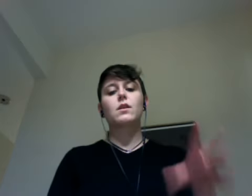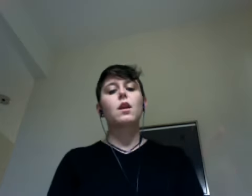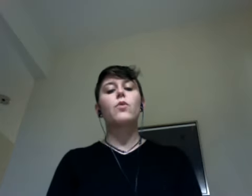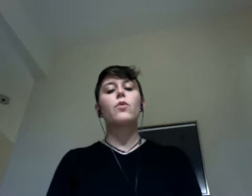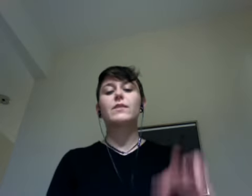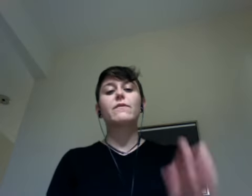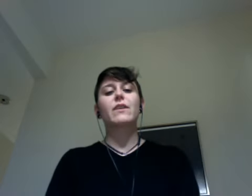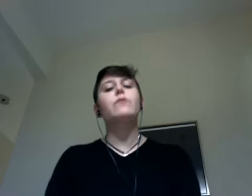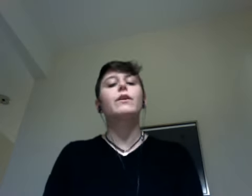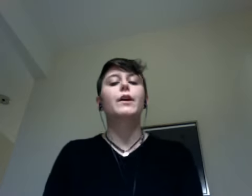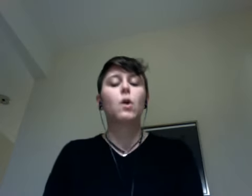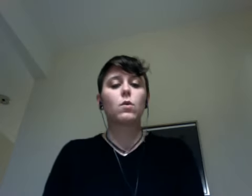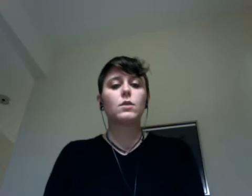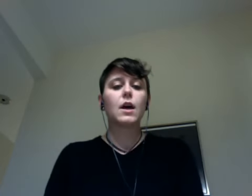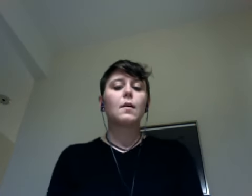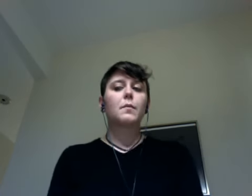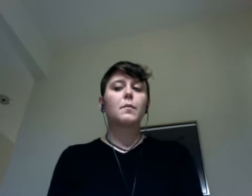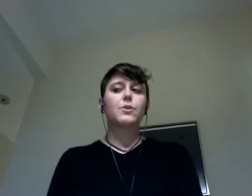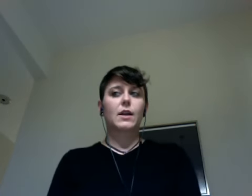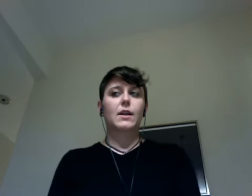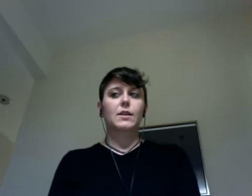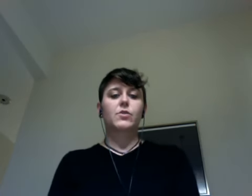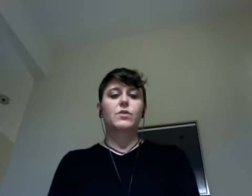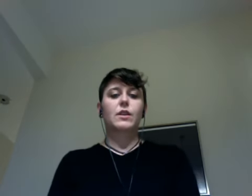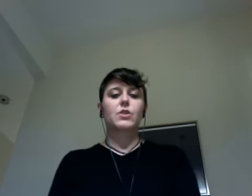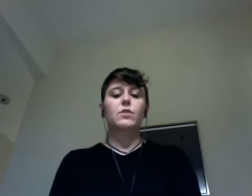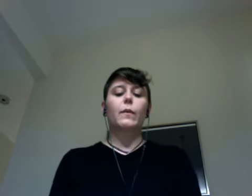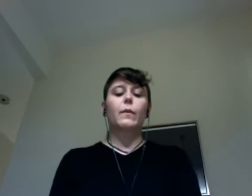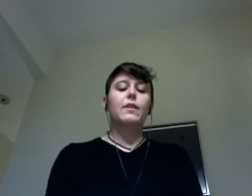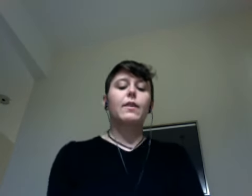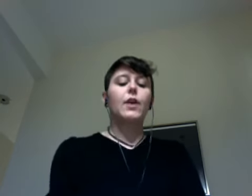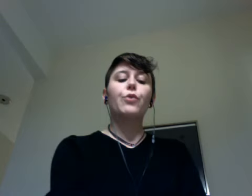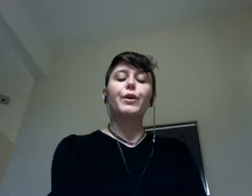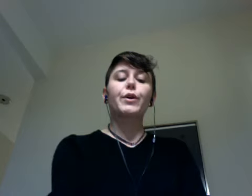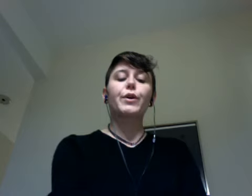know that it's very, very cold, but I do think it's interesting that she has repeated that over and over.